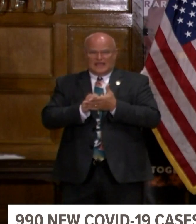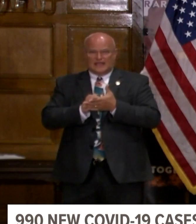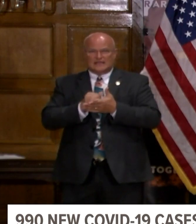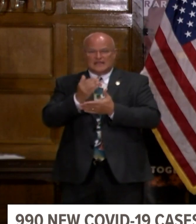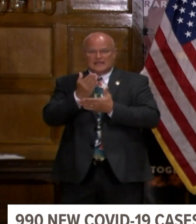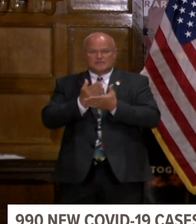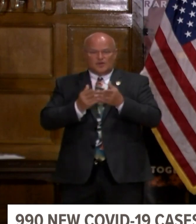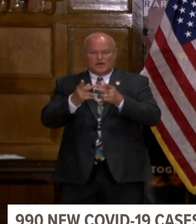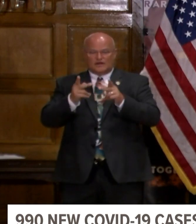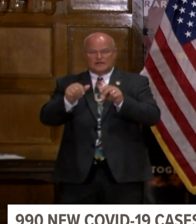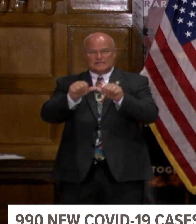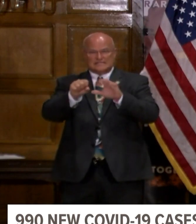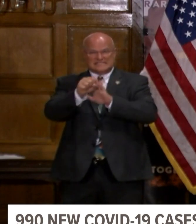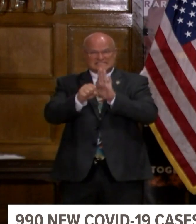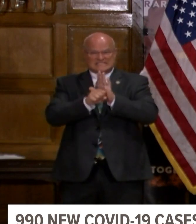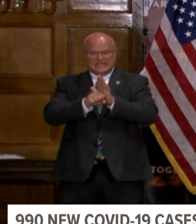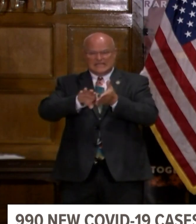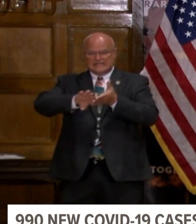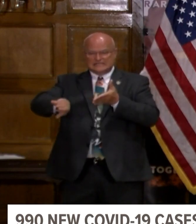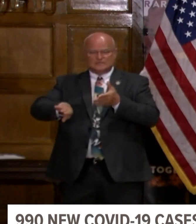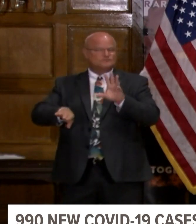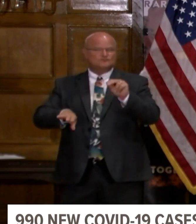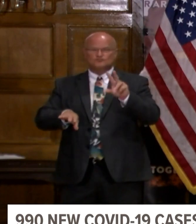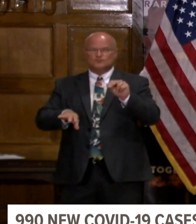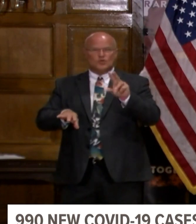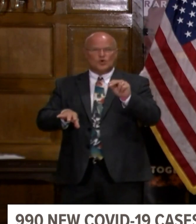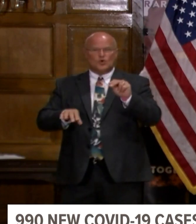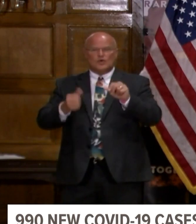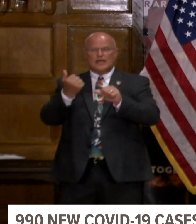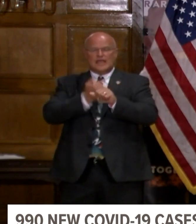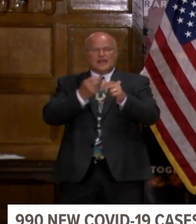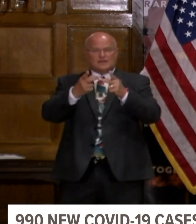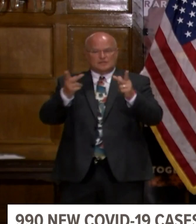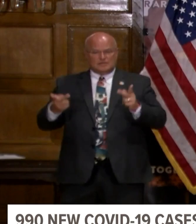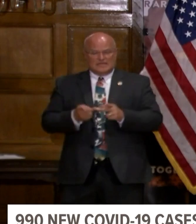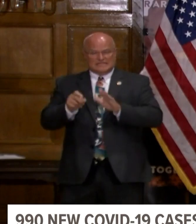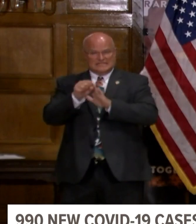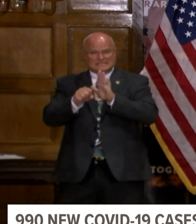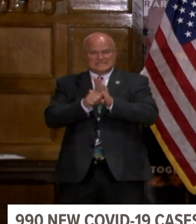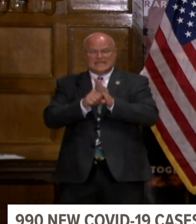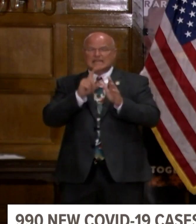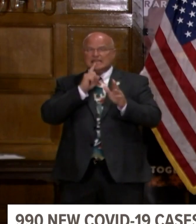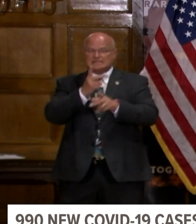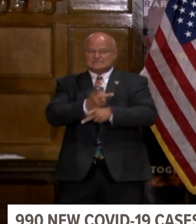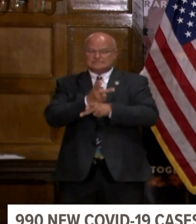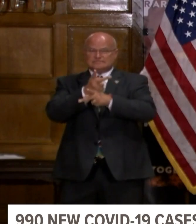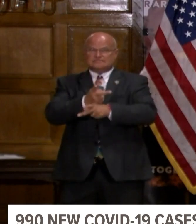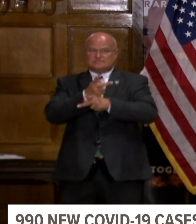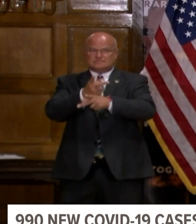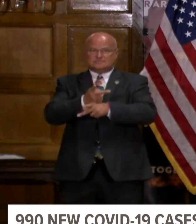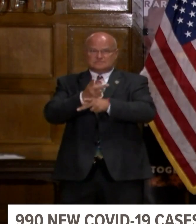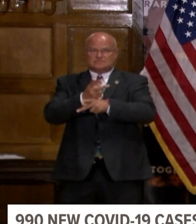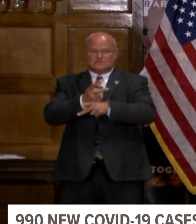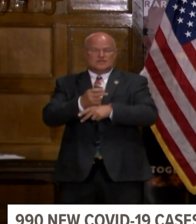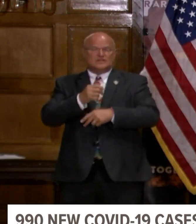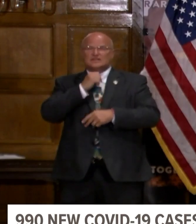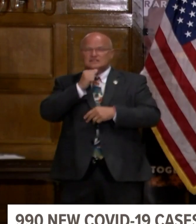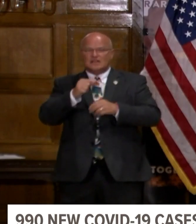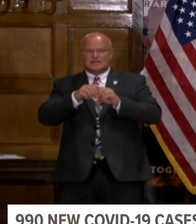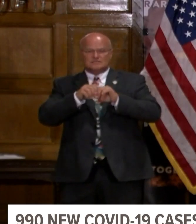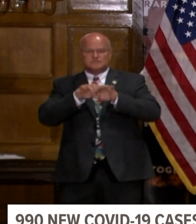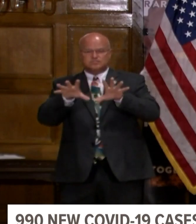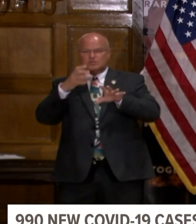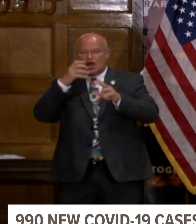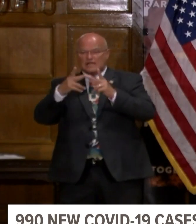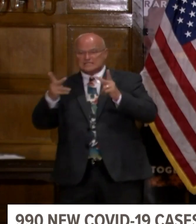so in some ways it's a little bit of good news that it's not any true fully blown contagion